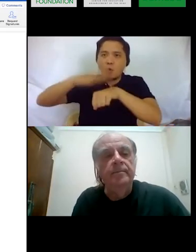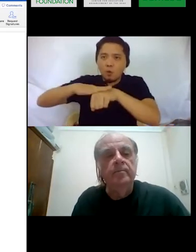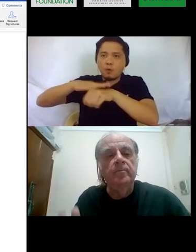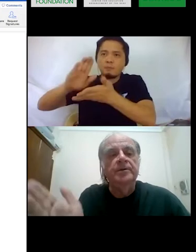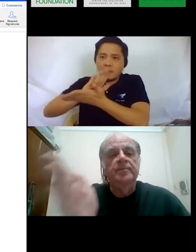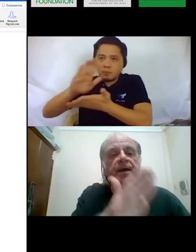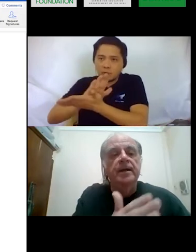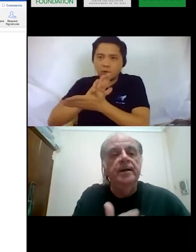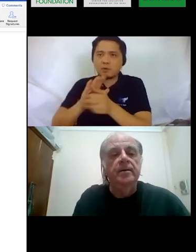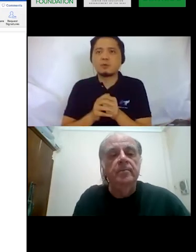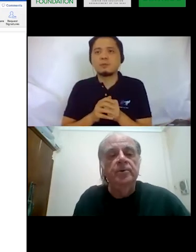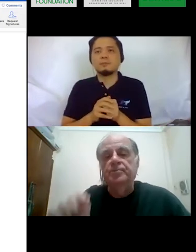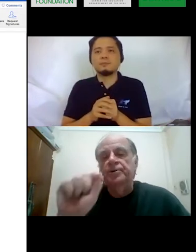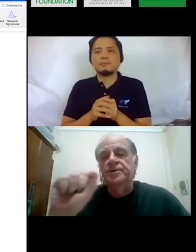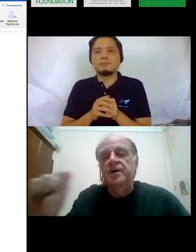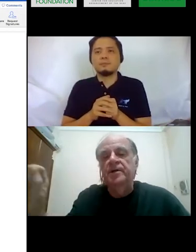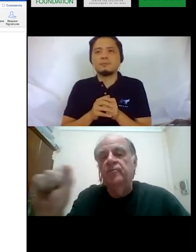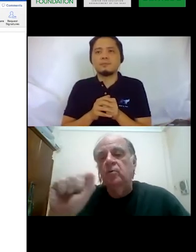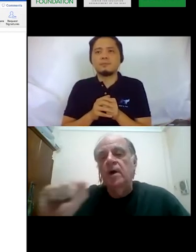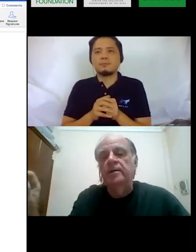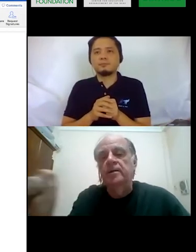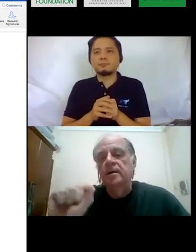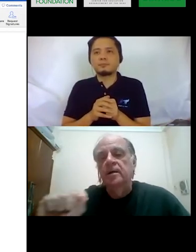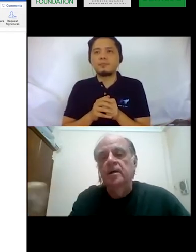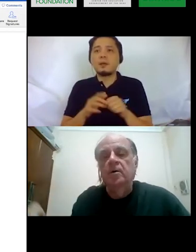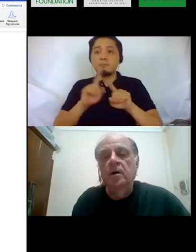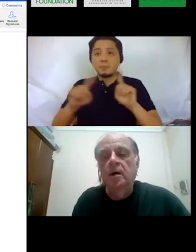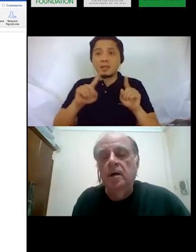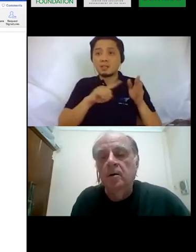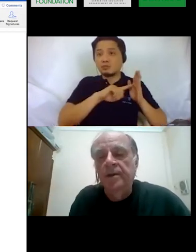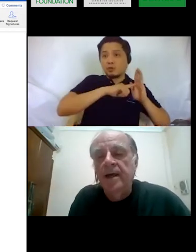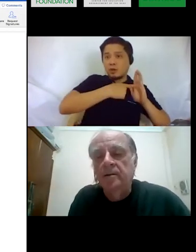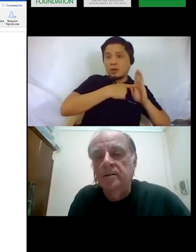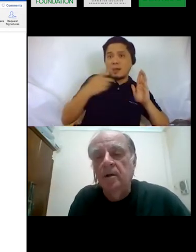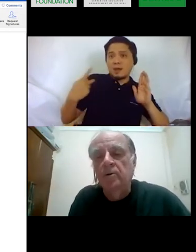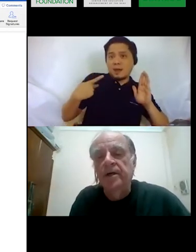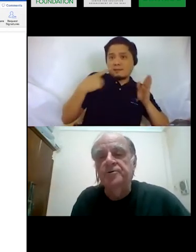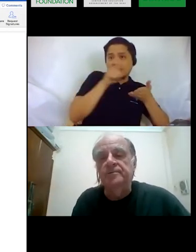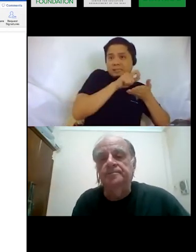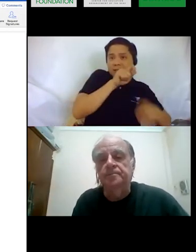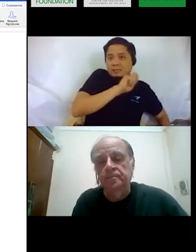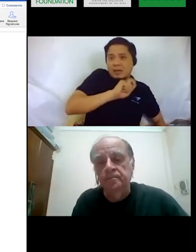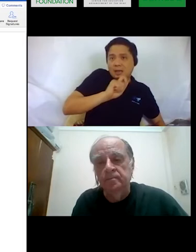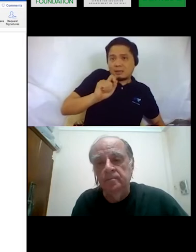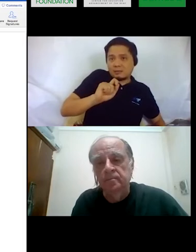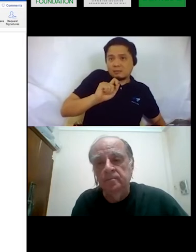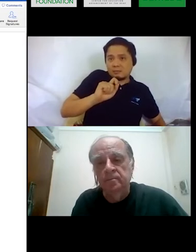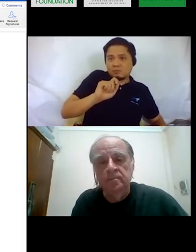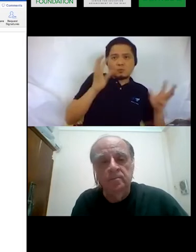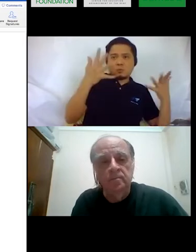And then at the beginning, just put the sign for write without a location.